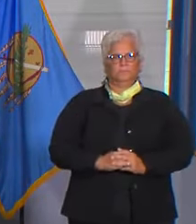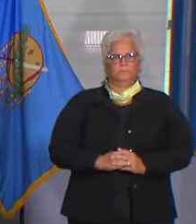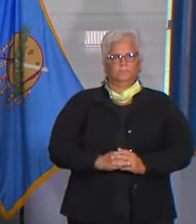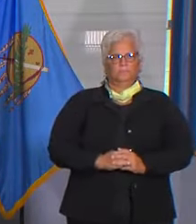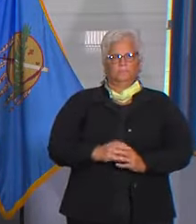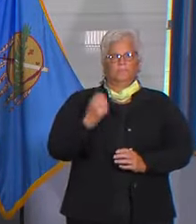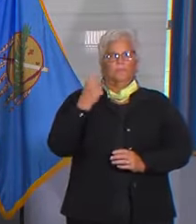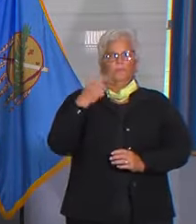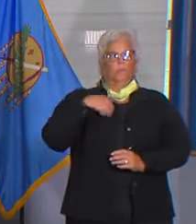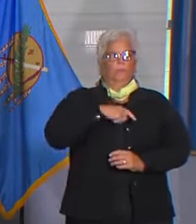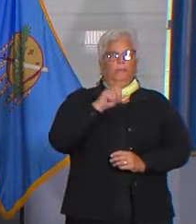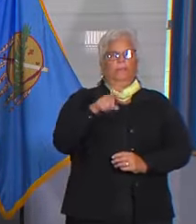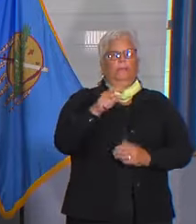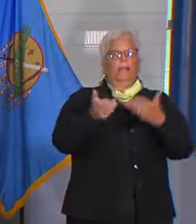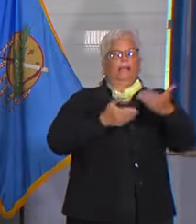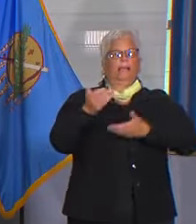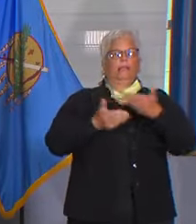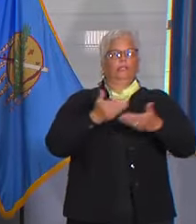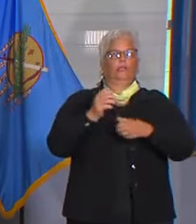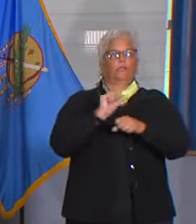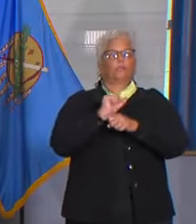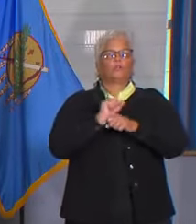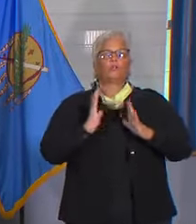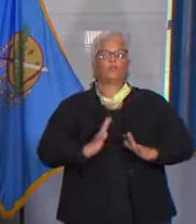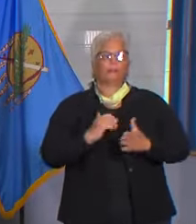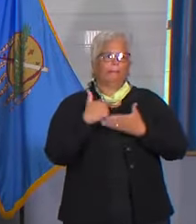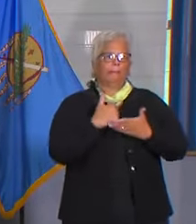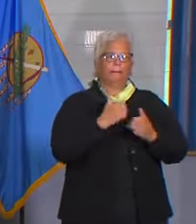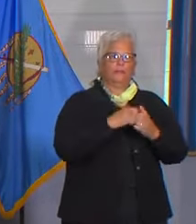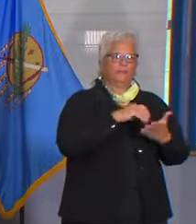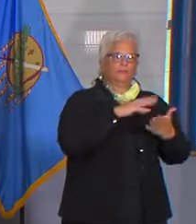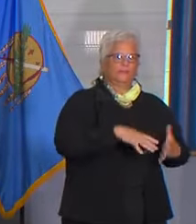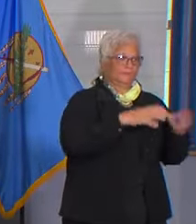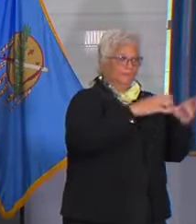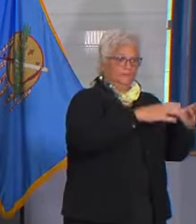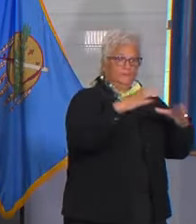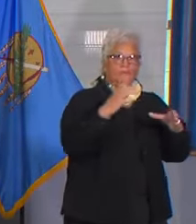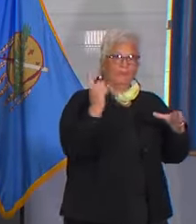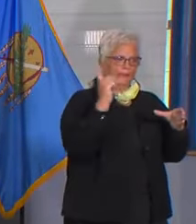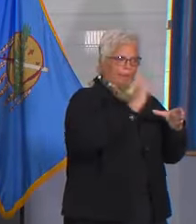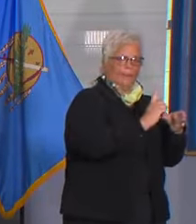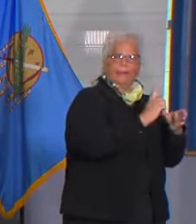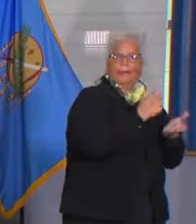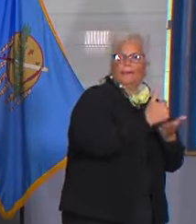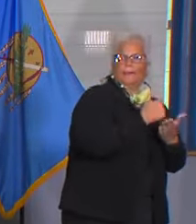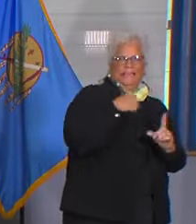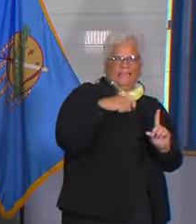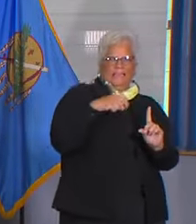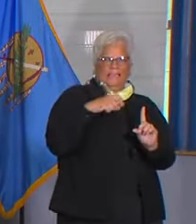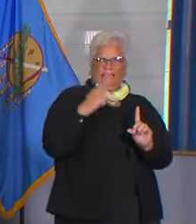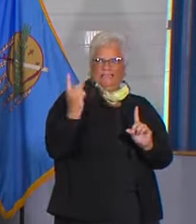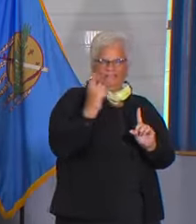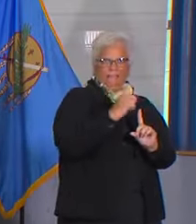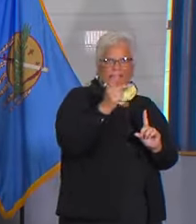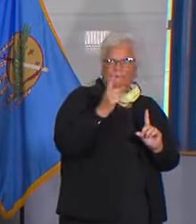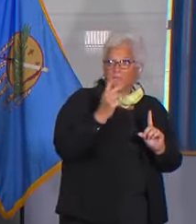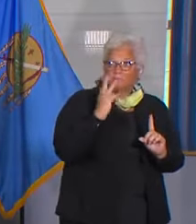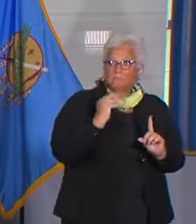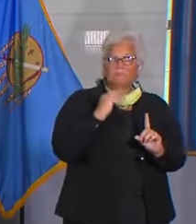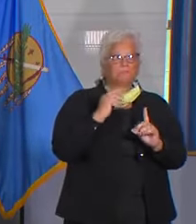but also for our team at the city. And I always get questions during this about what can we do to help our first